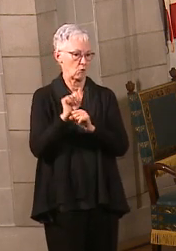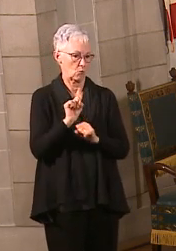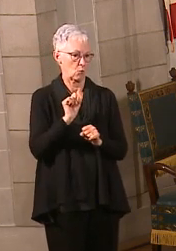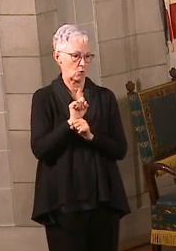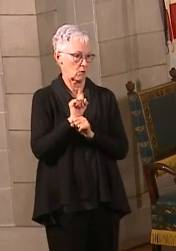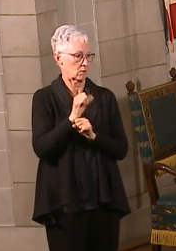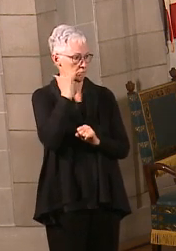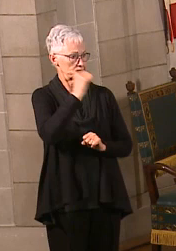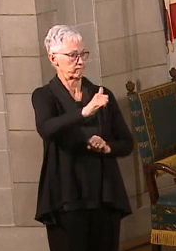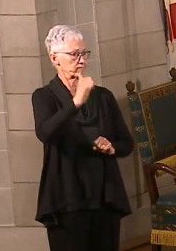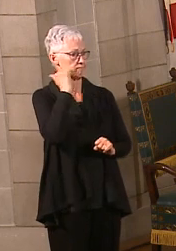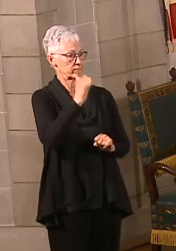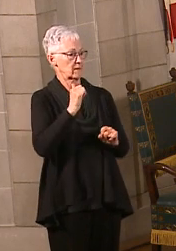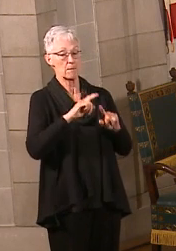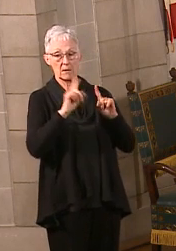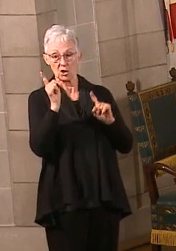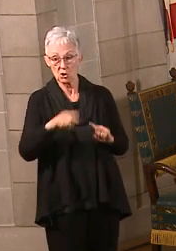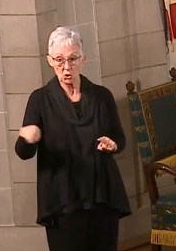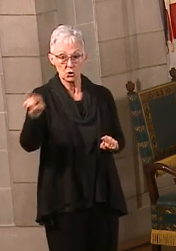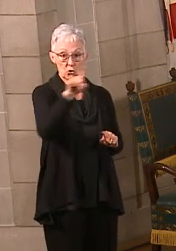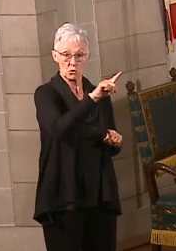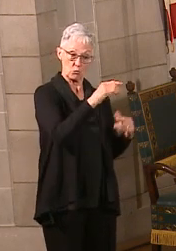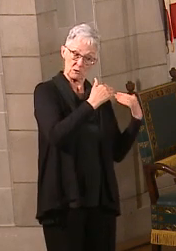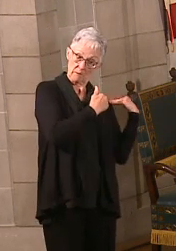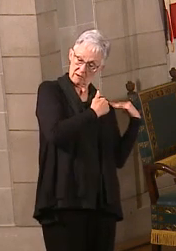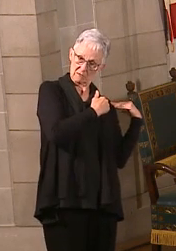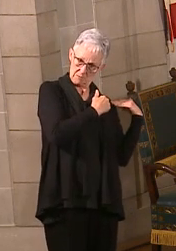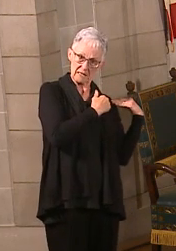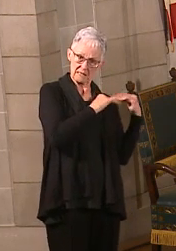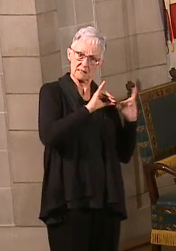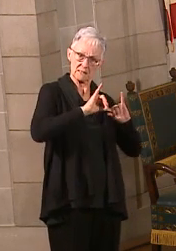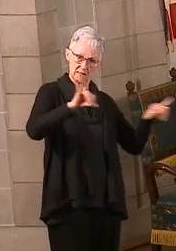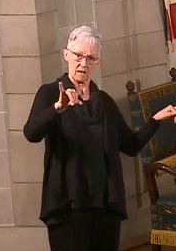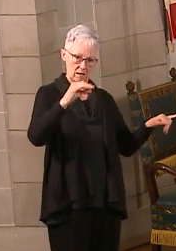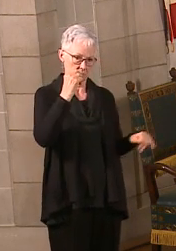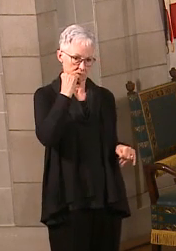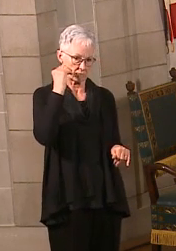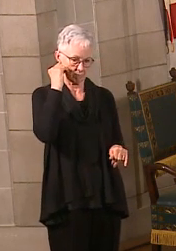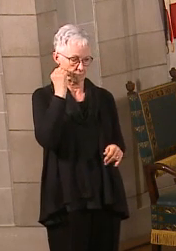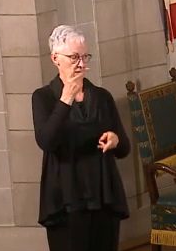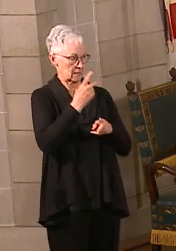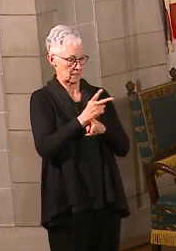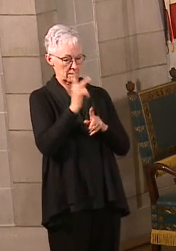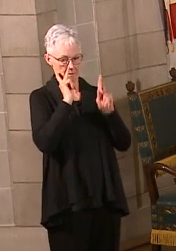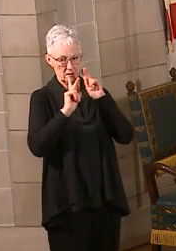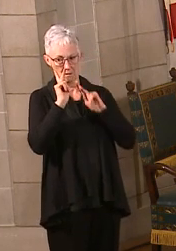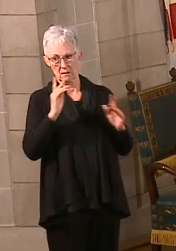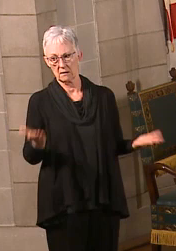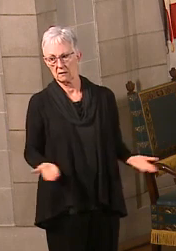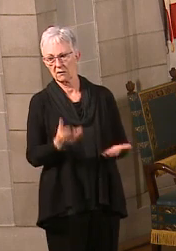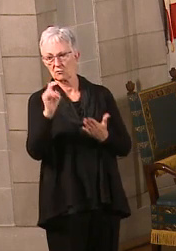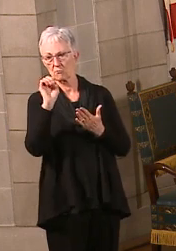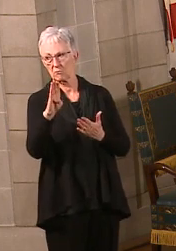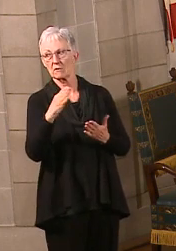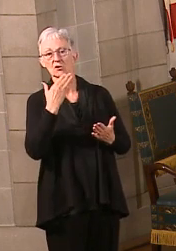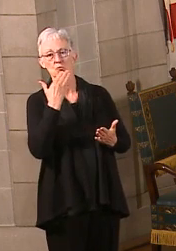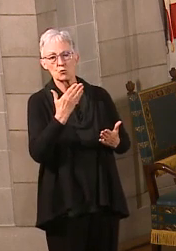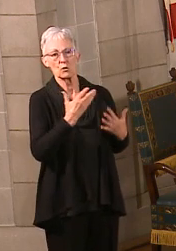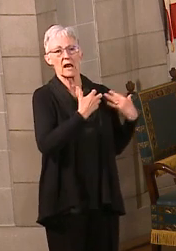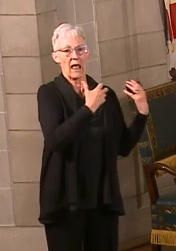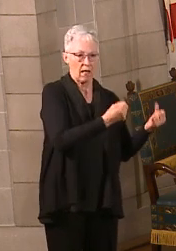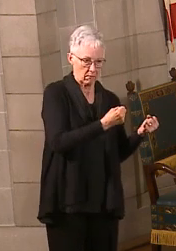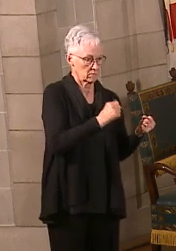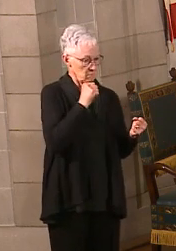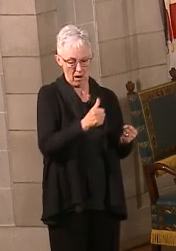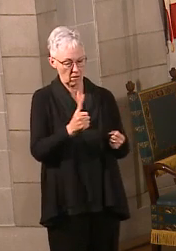Nebraska healthy. I'm grateful to the governor for his collaboration and ongoing regular communication with me and my office and